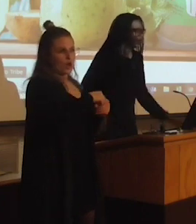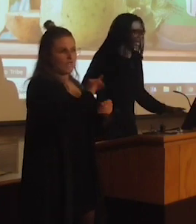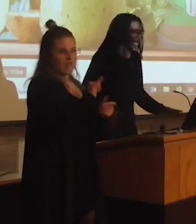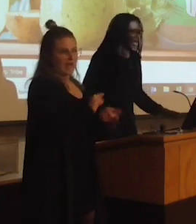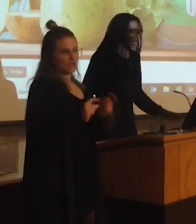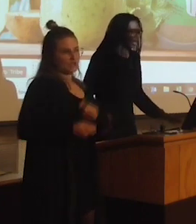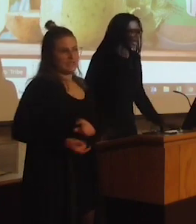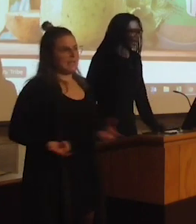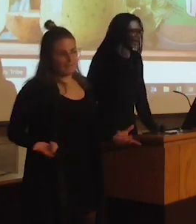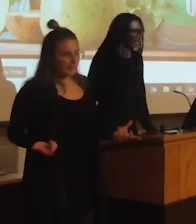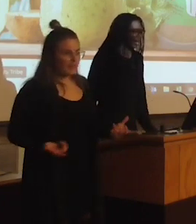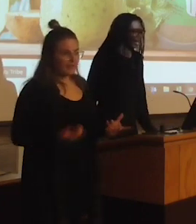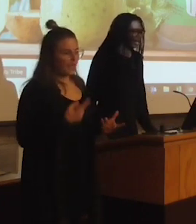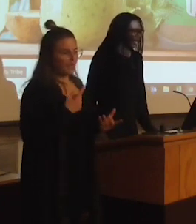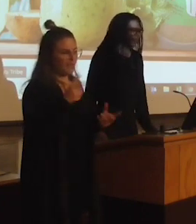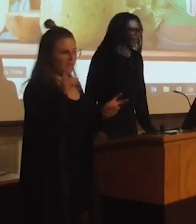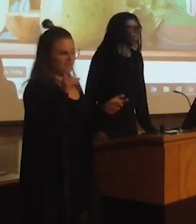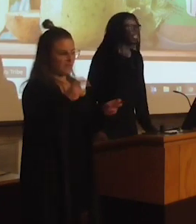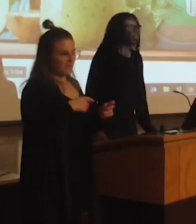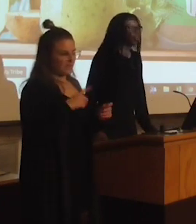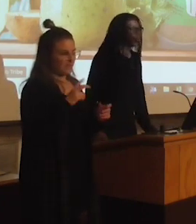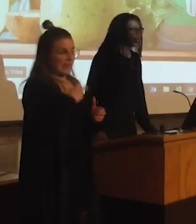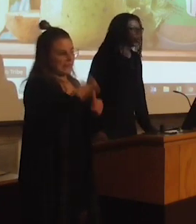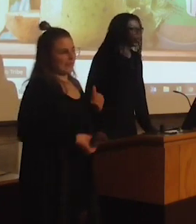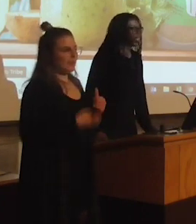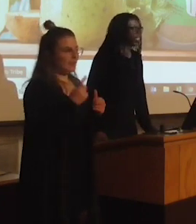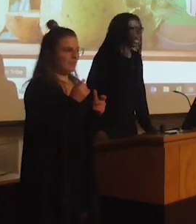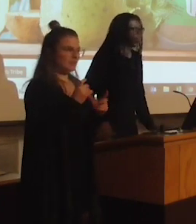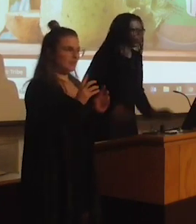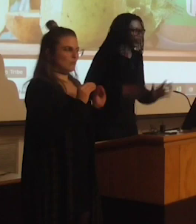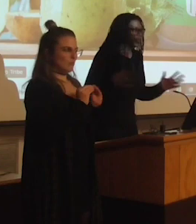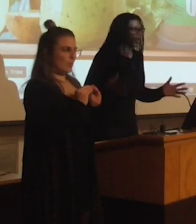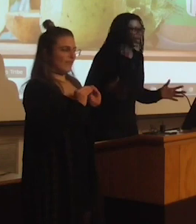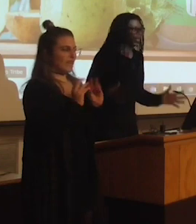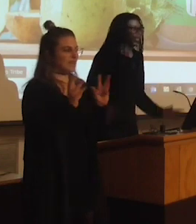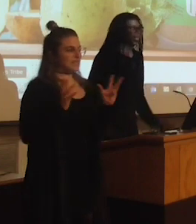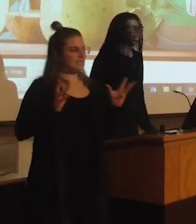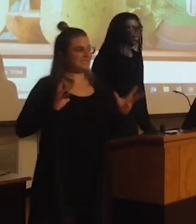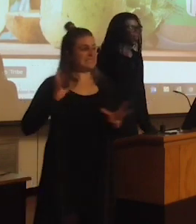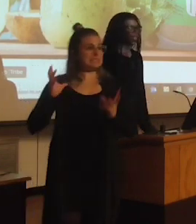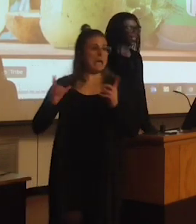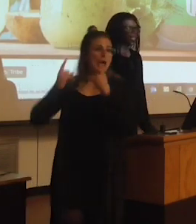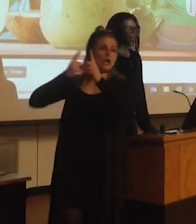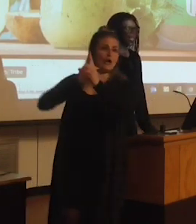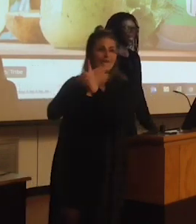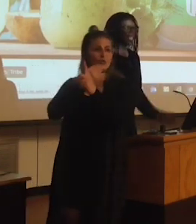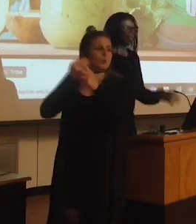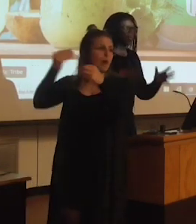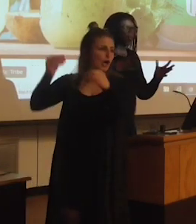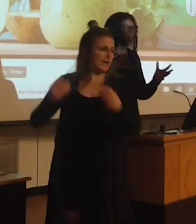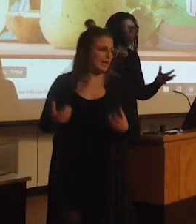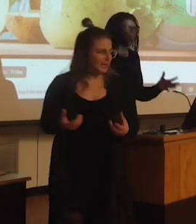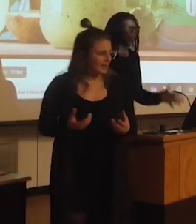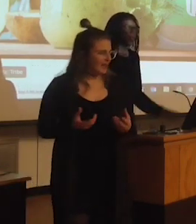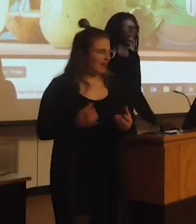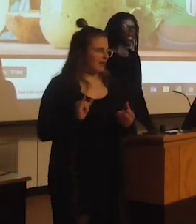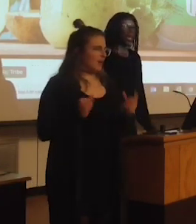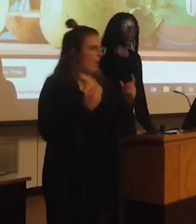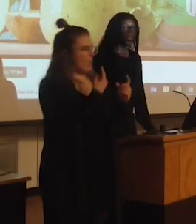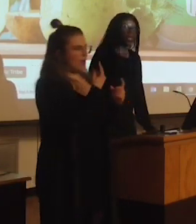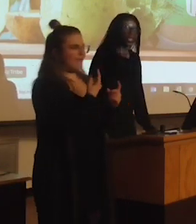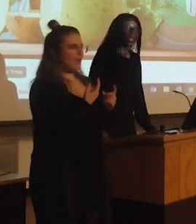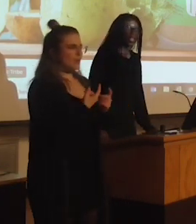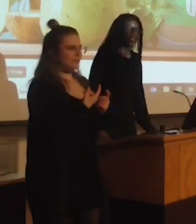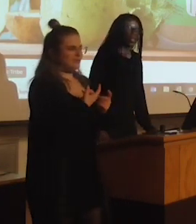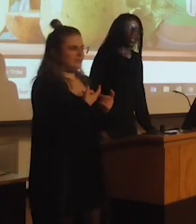though, because like, you know, this seems to be geared more towards the designer food market. Like, you know, this is more one of those, like,